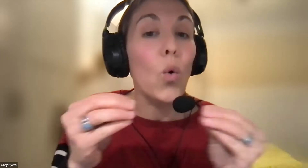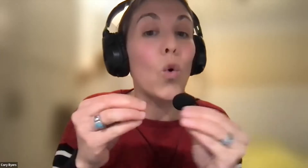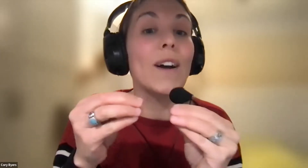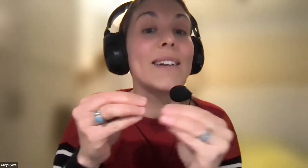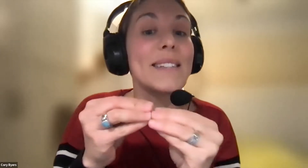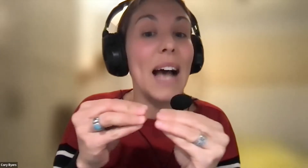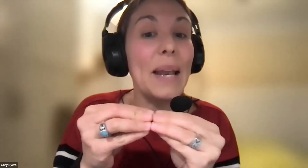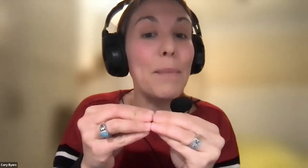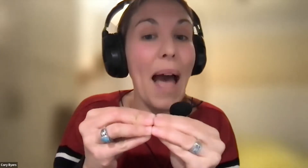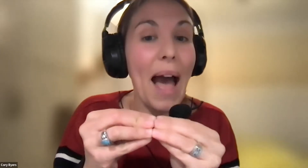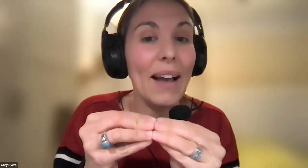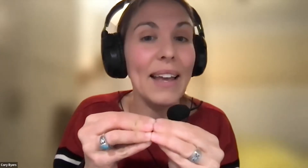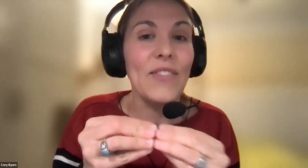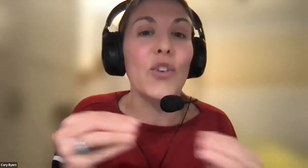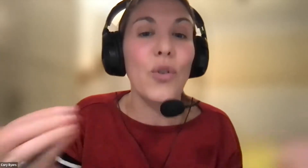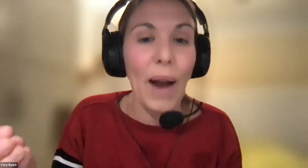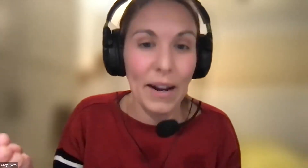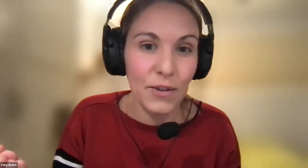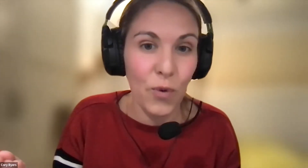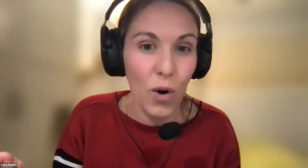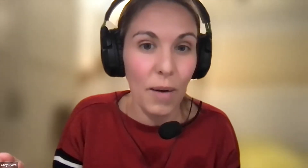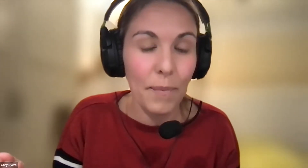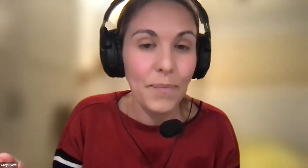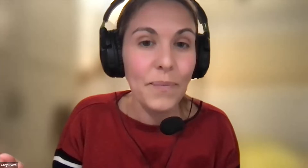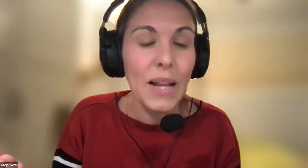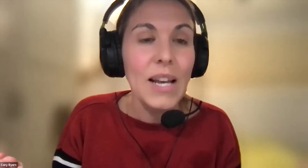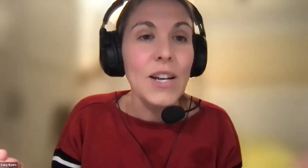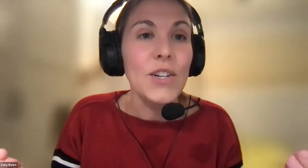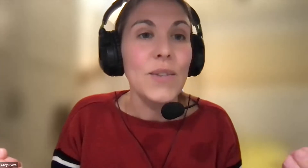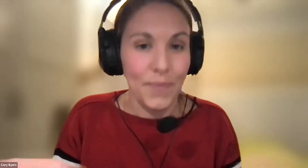back or sign back in the correct form.